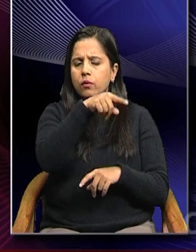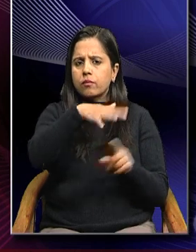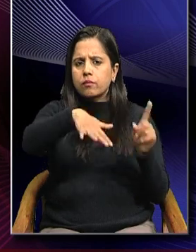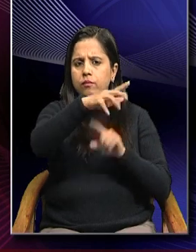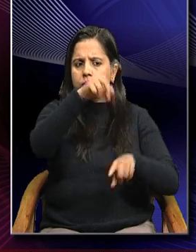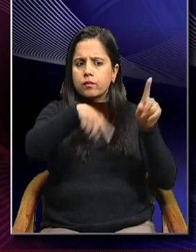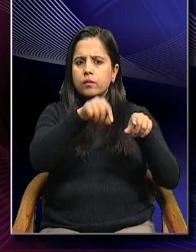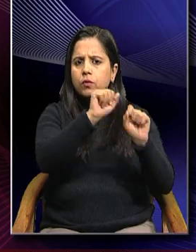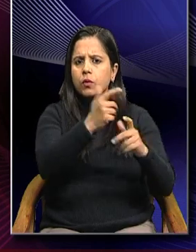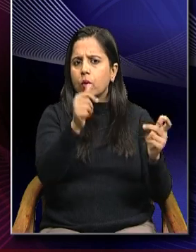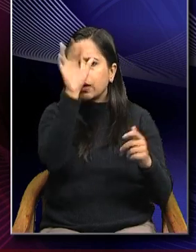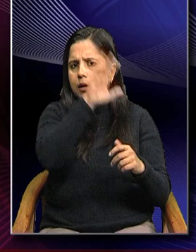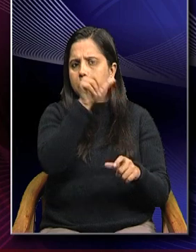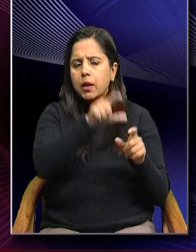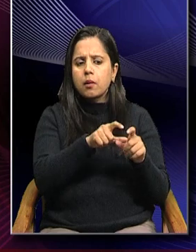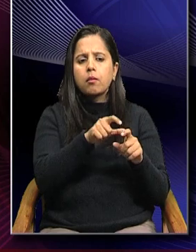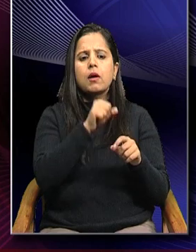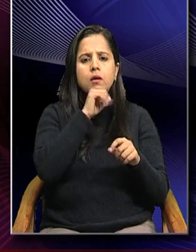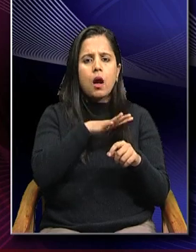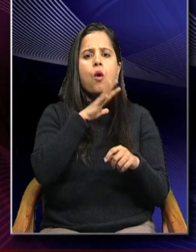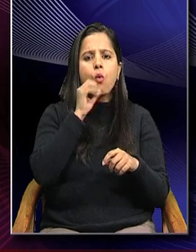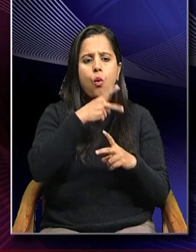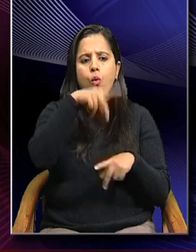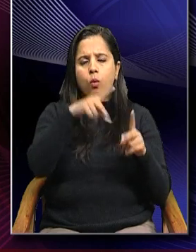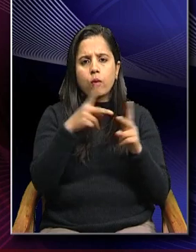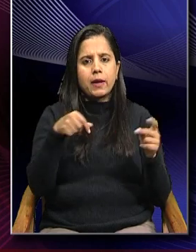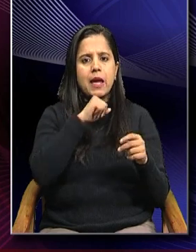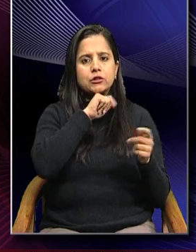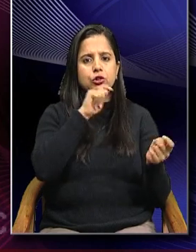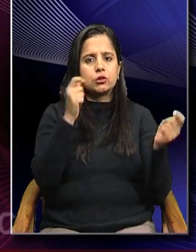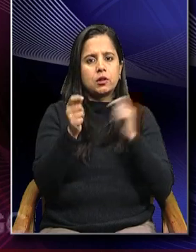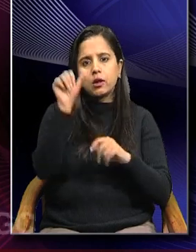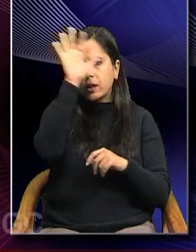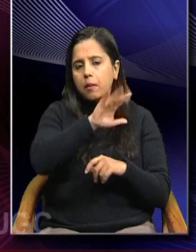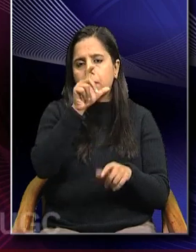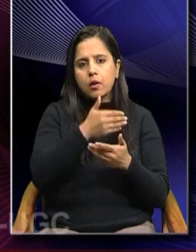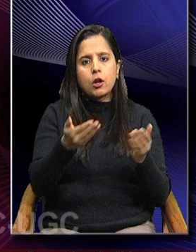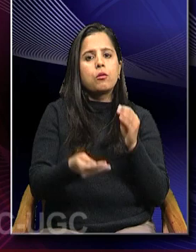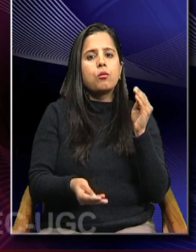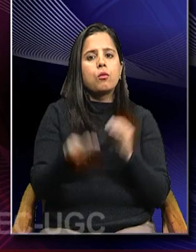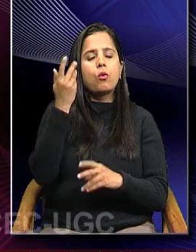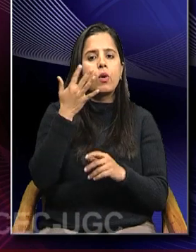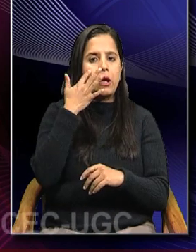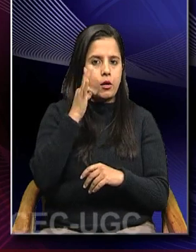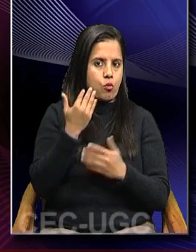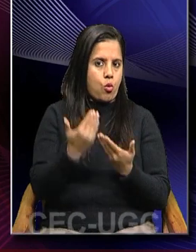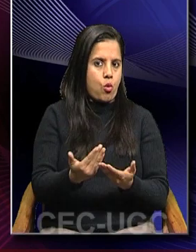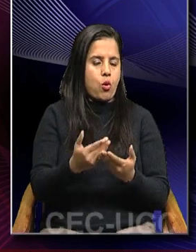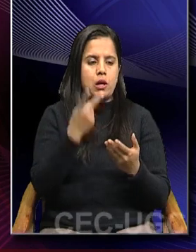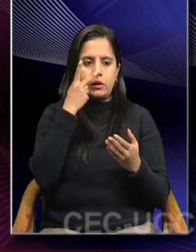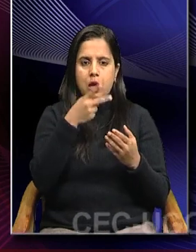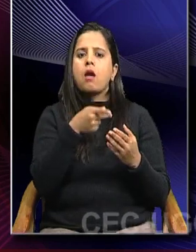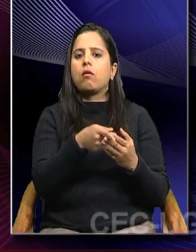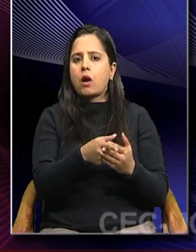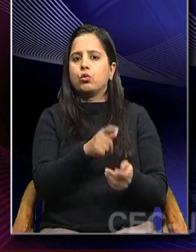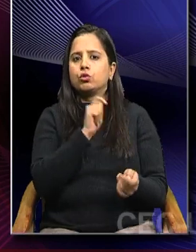environment of India as a nation. So, there is a changing age structure of Indian population, which is the most important demographic trend.